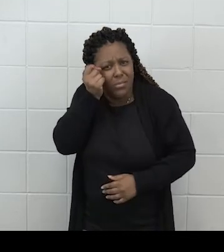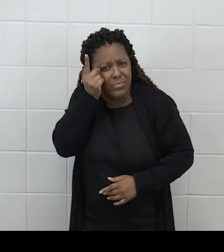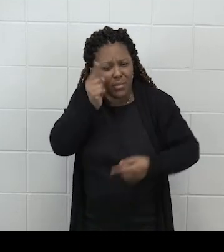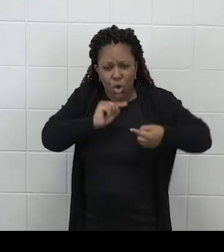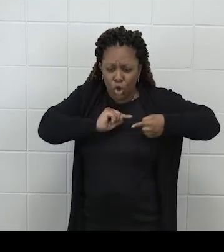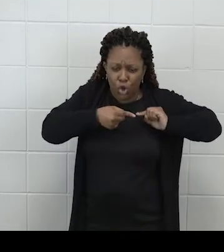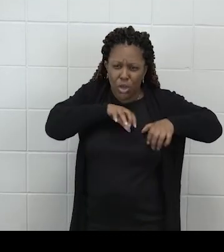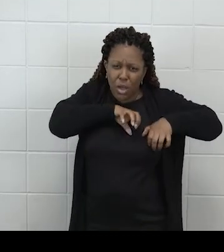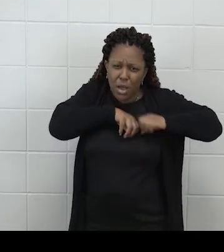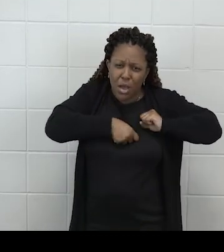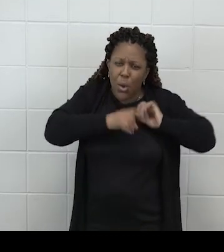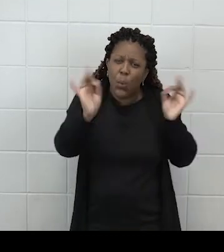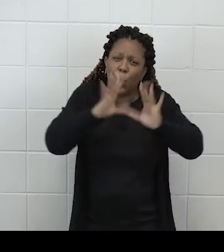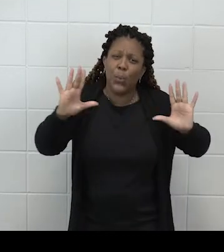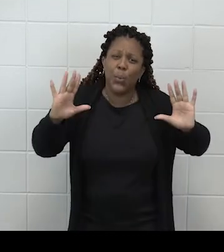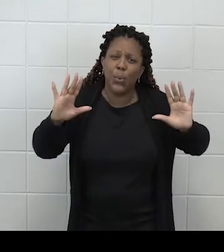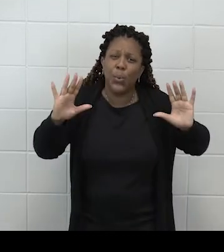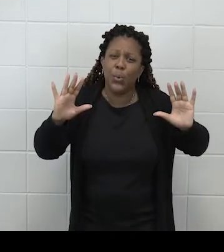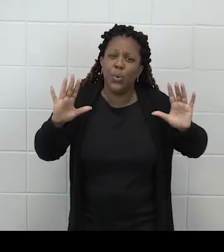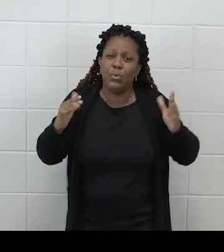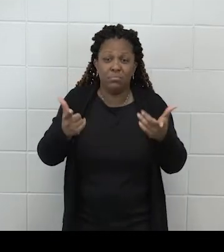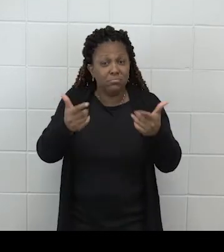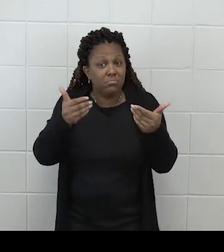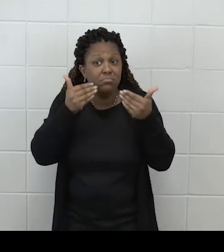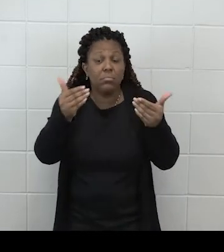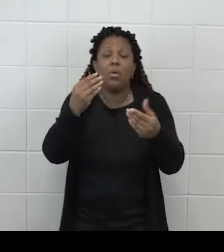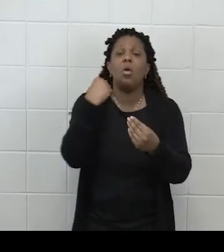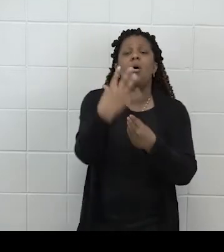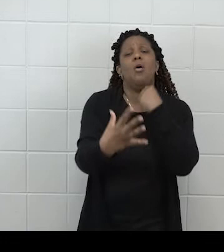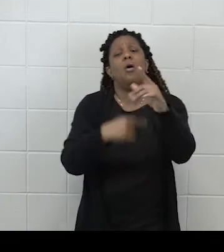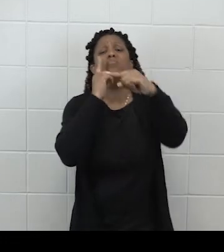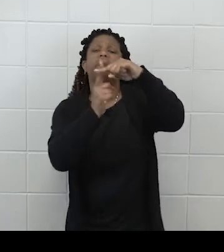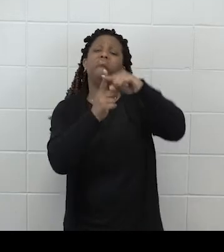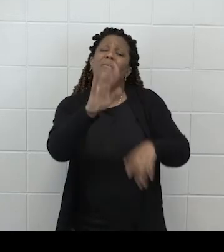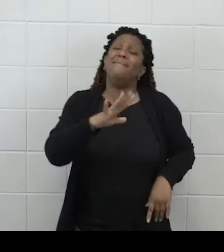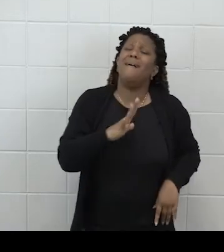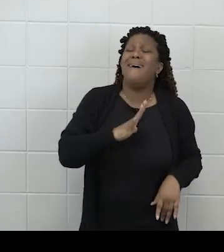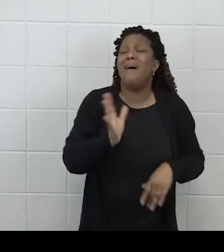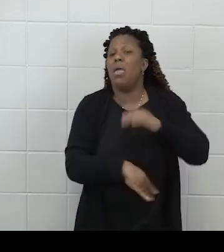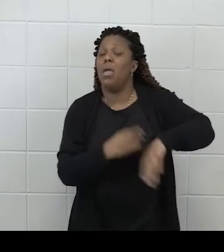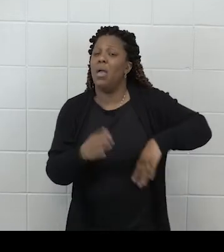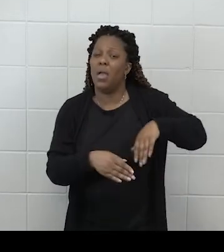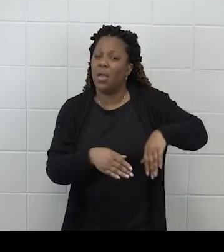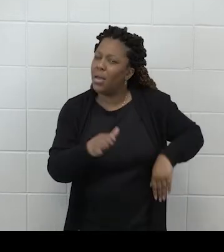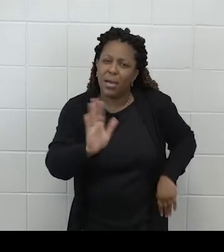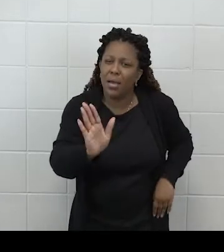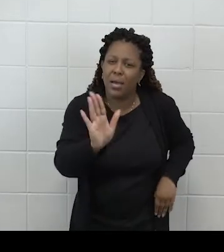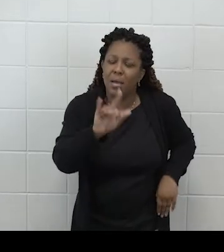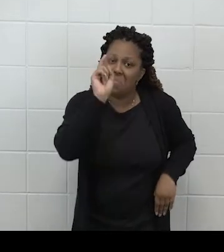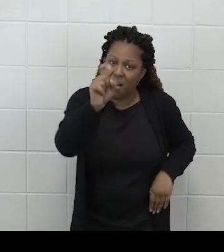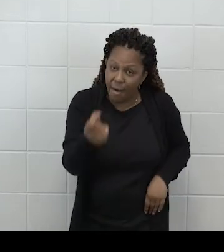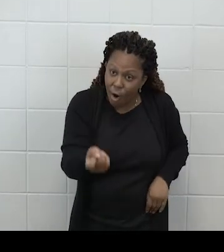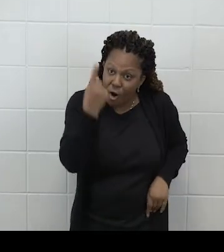pain being felt in a particular circumstance, in a particular historical moment. Let us not speak